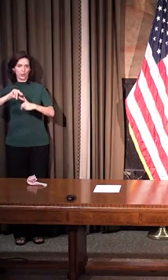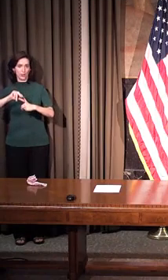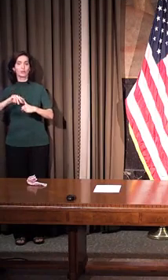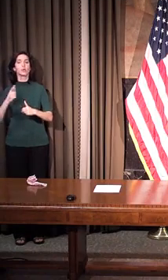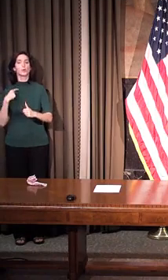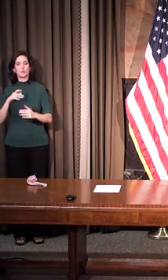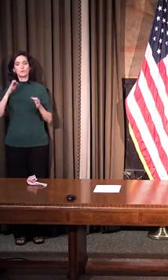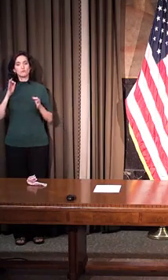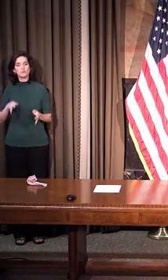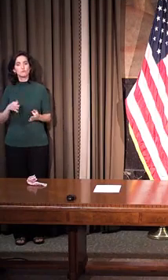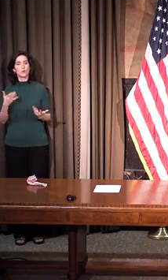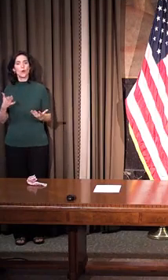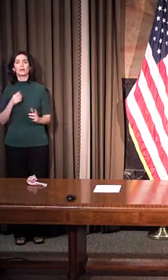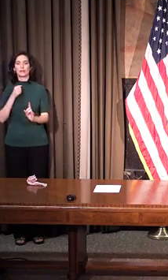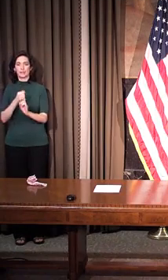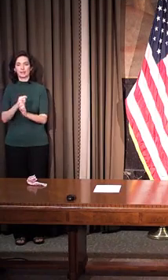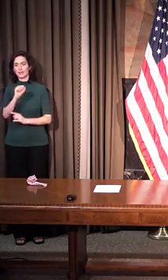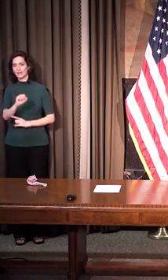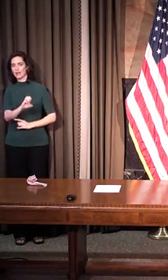landfall in southeast Louisiana.